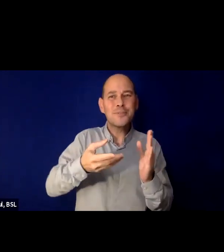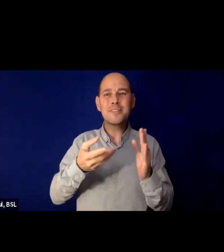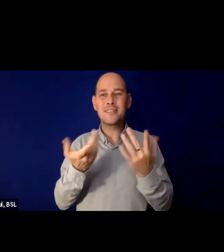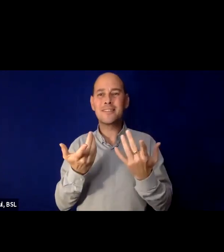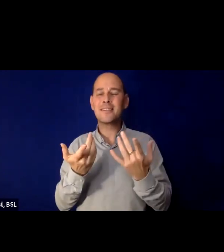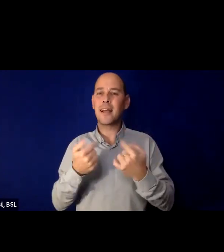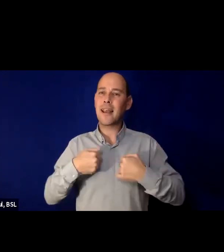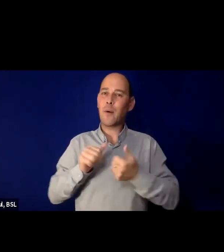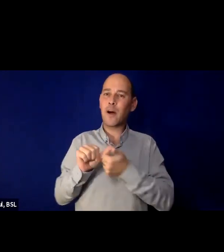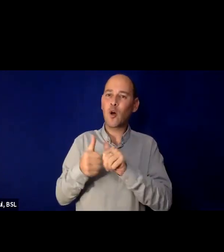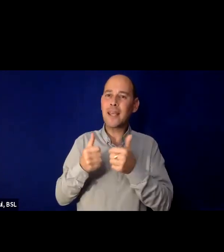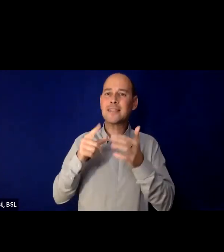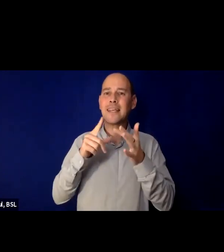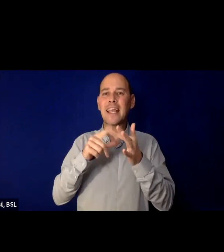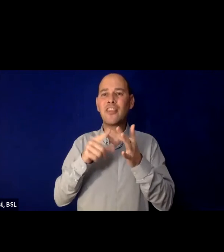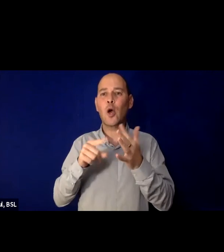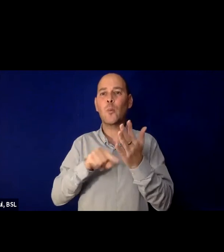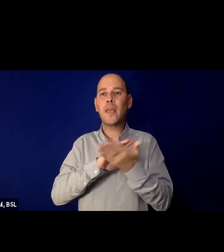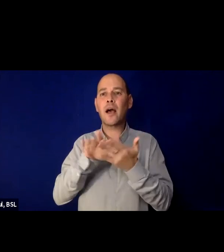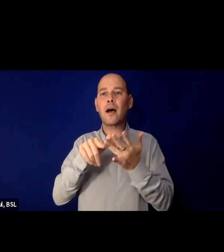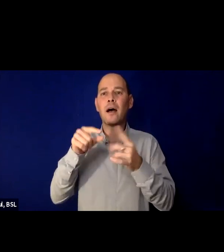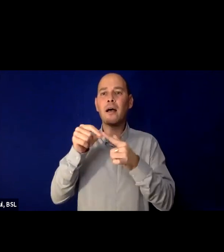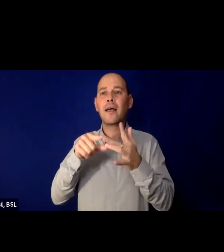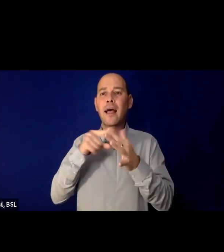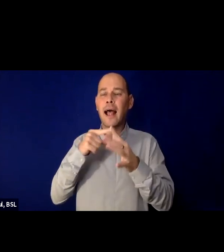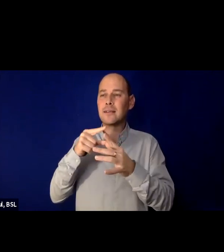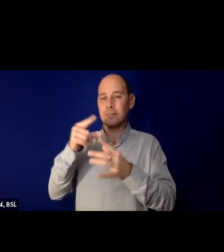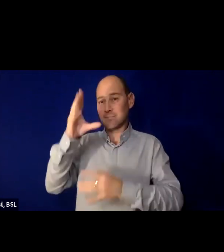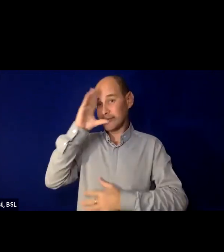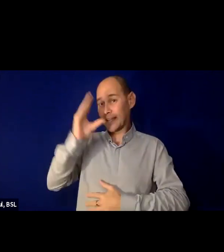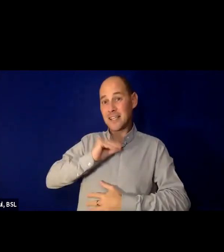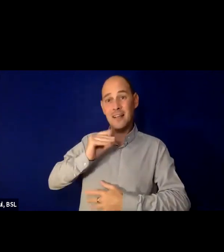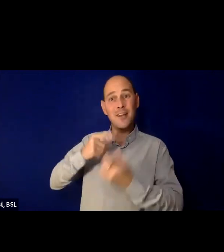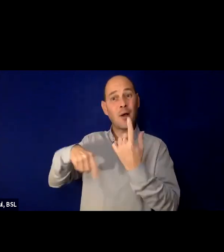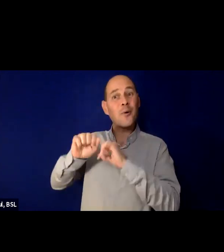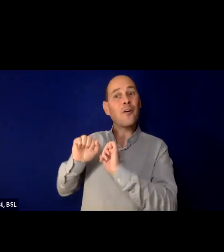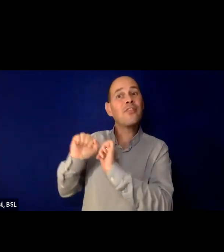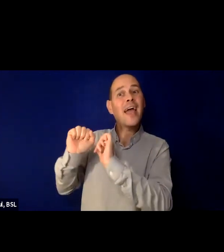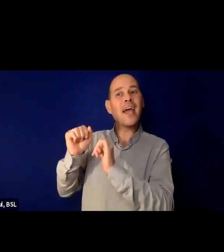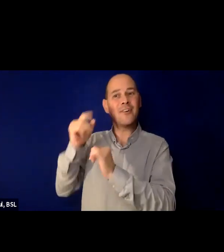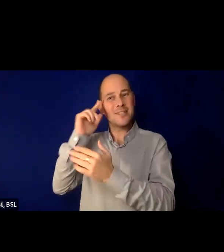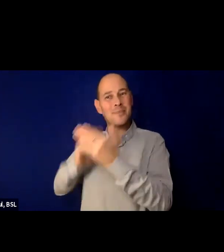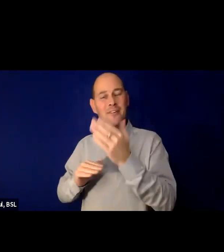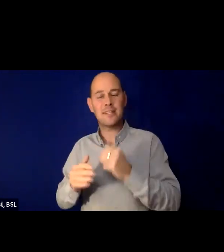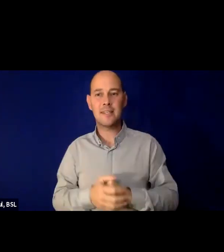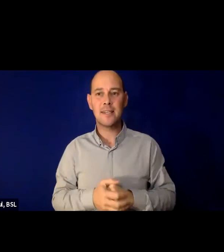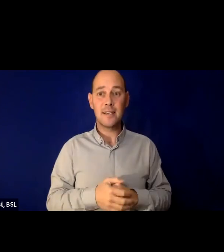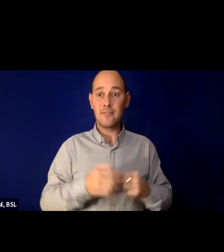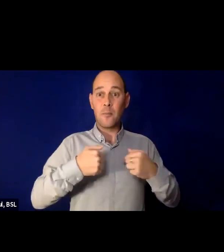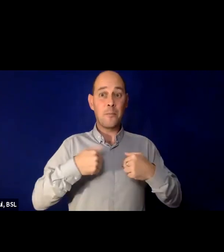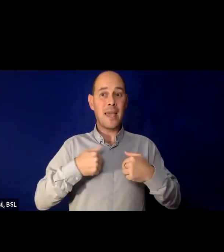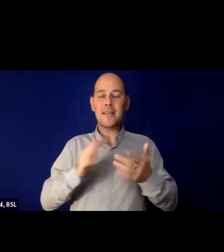from Ethiopia for joining and telling us about their experience. For me, this has been a real pleasure project as part